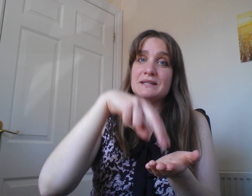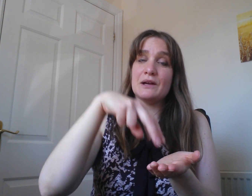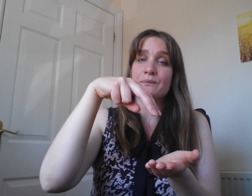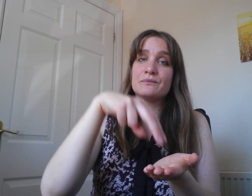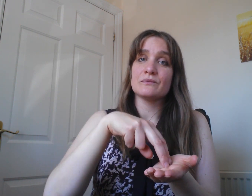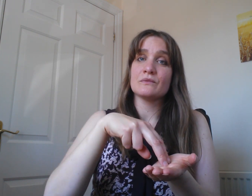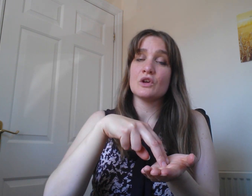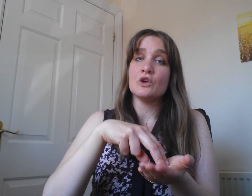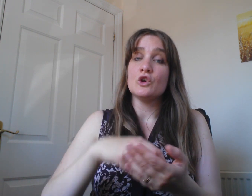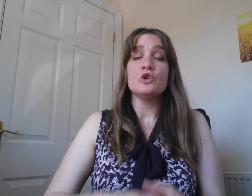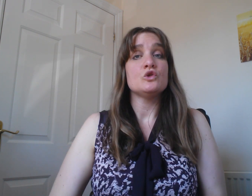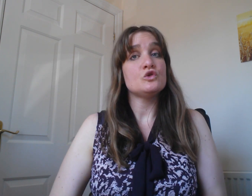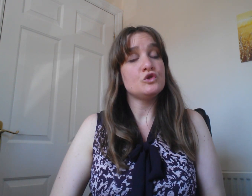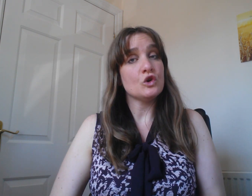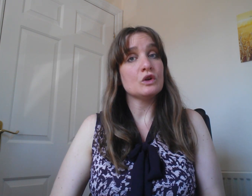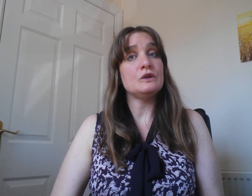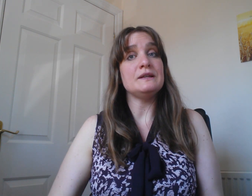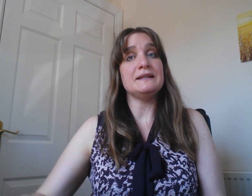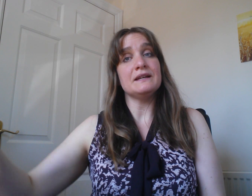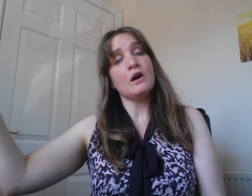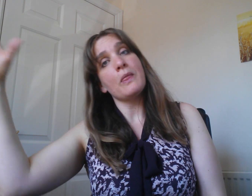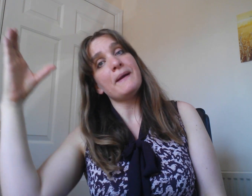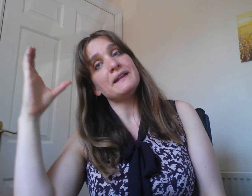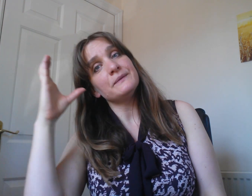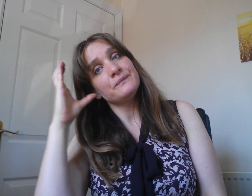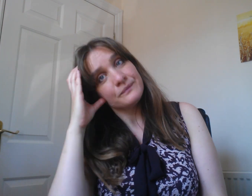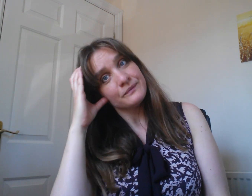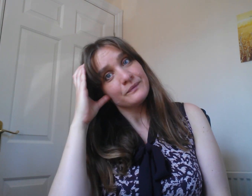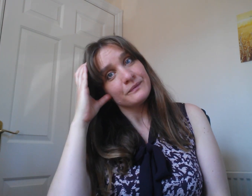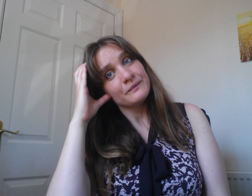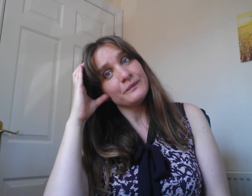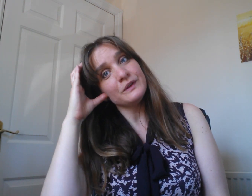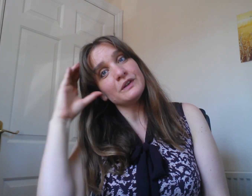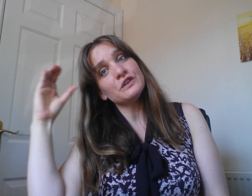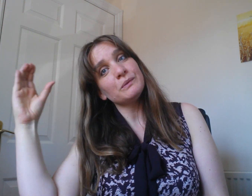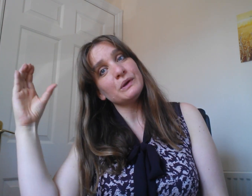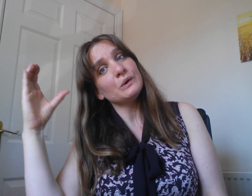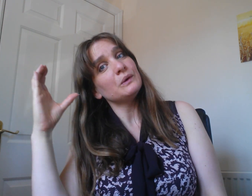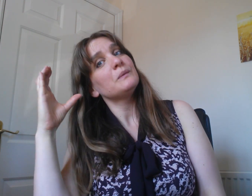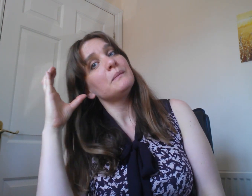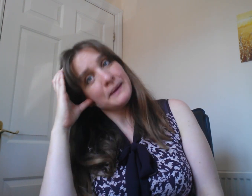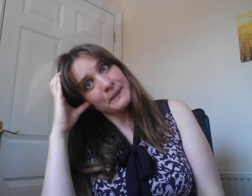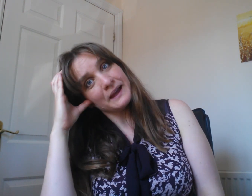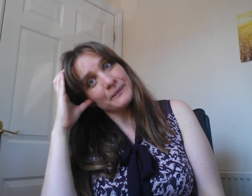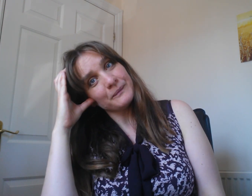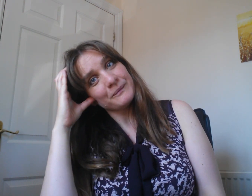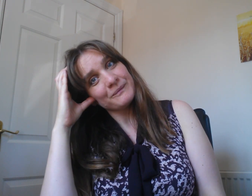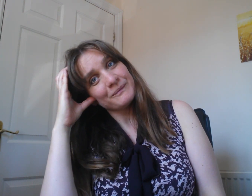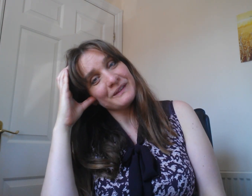down, sur le lit, on the bed. And you can just put your bed there, like